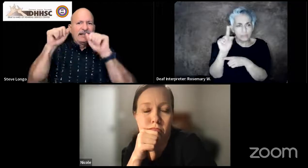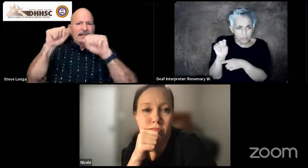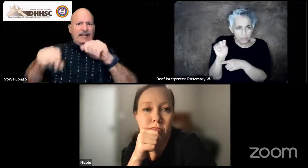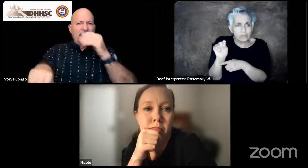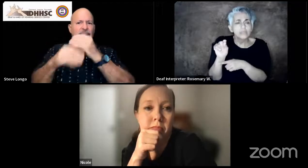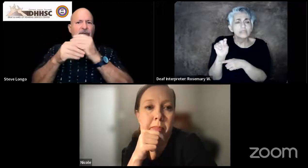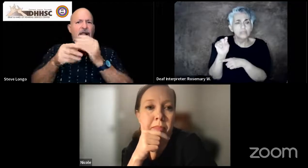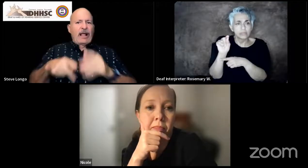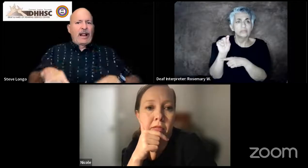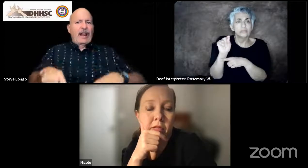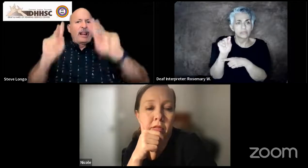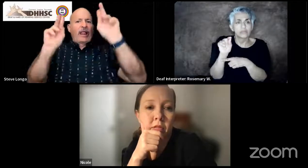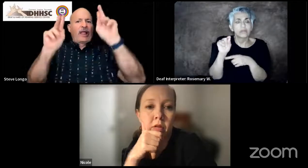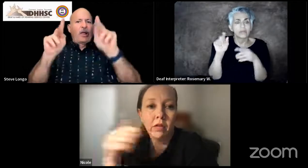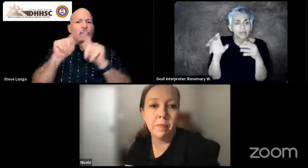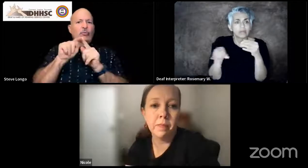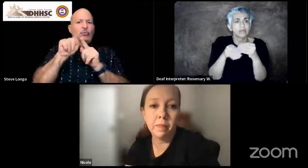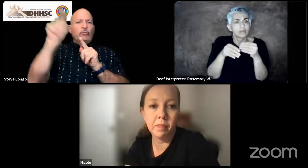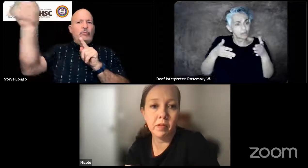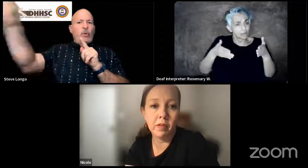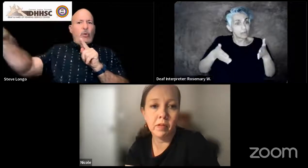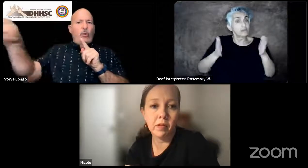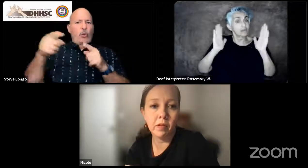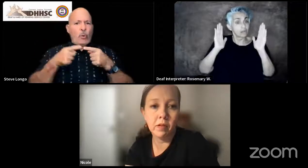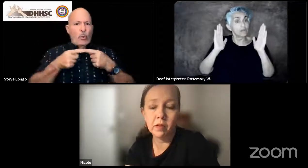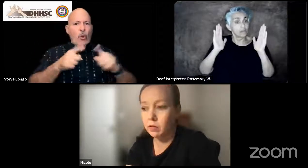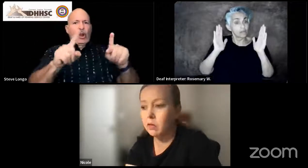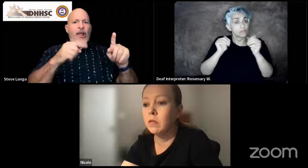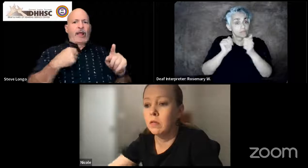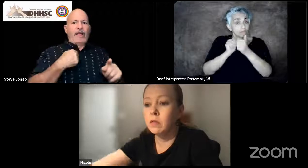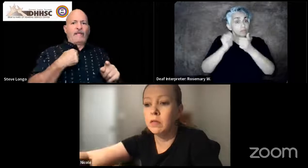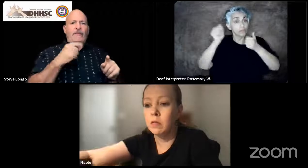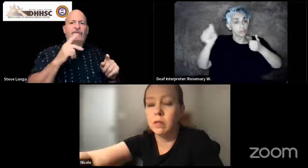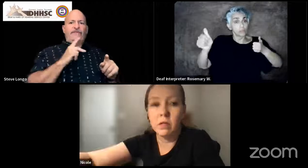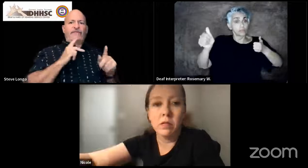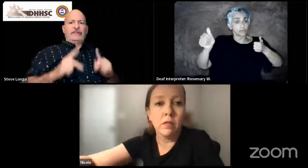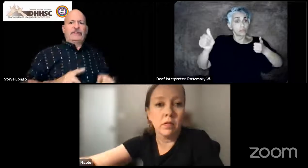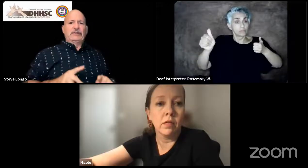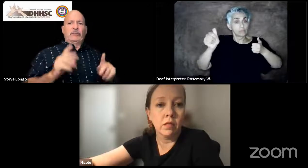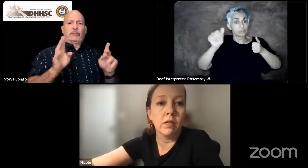the newest edition, which indicates that it is